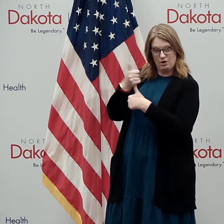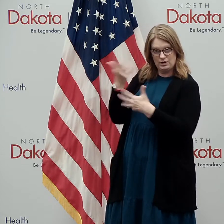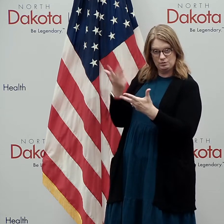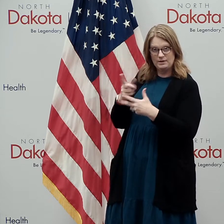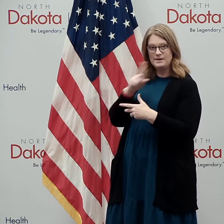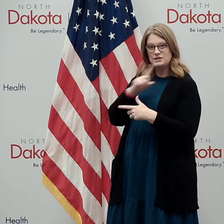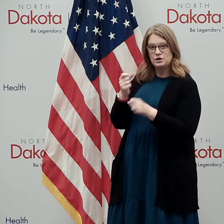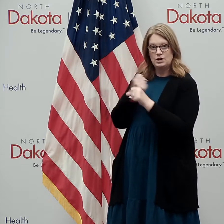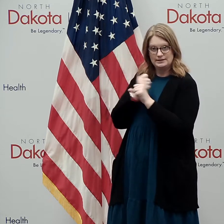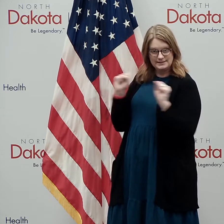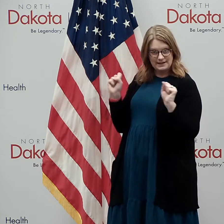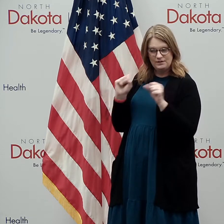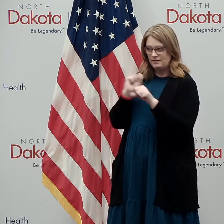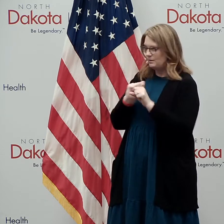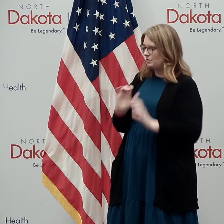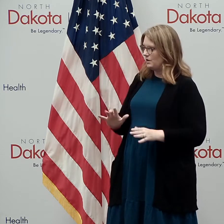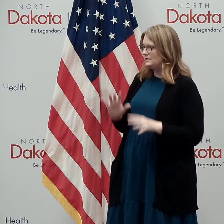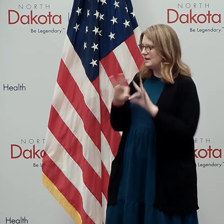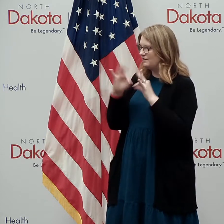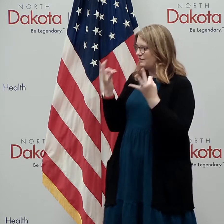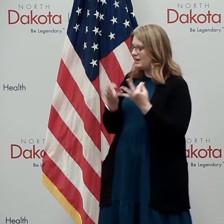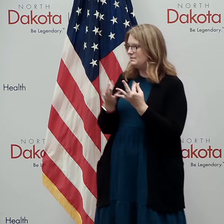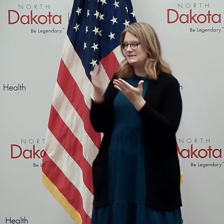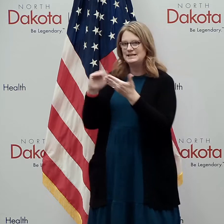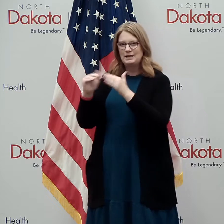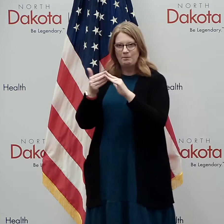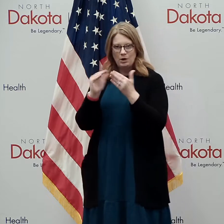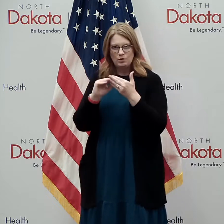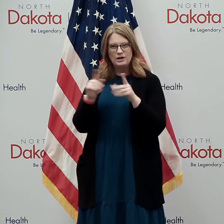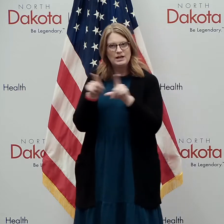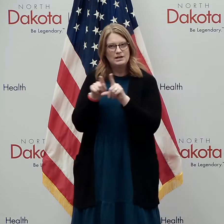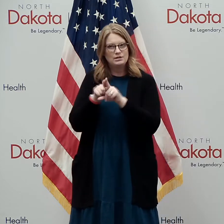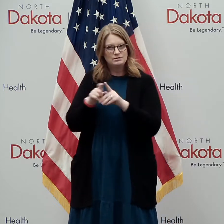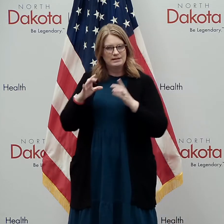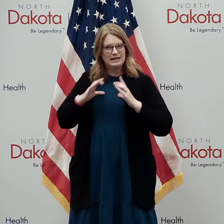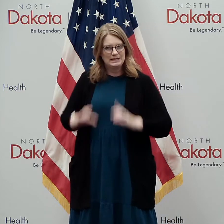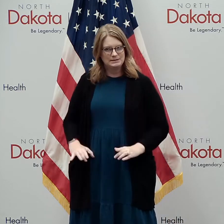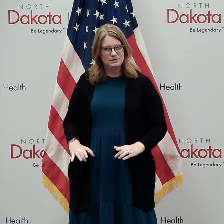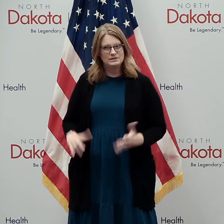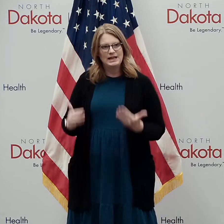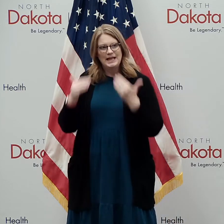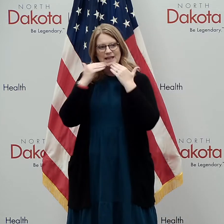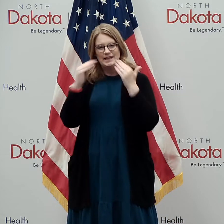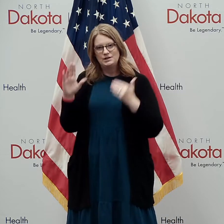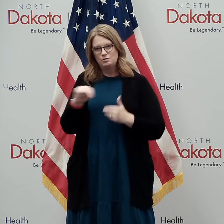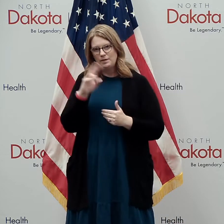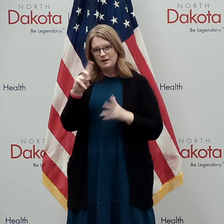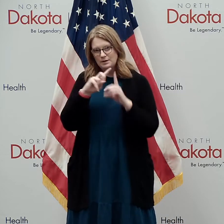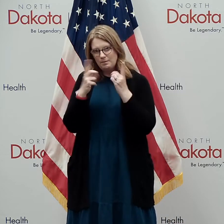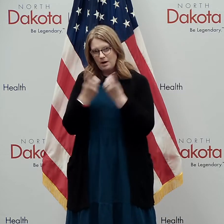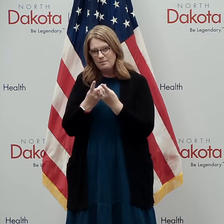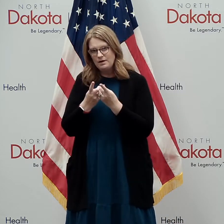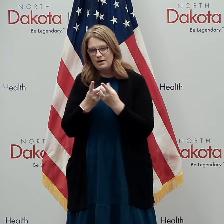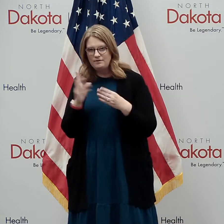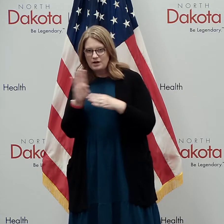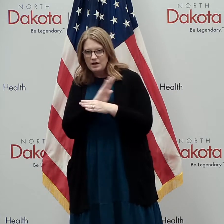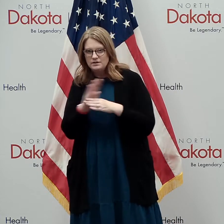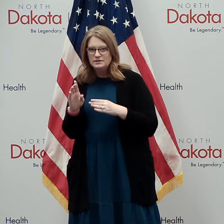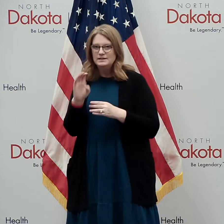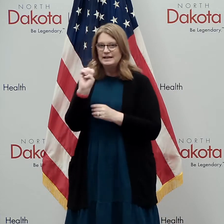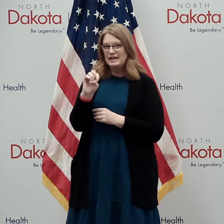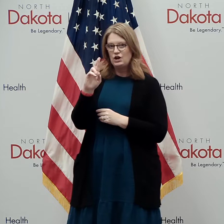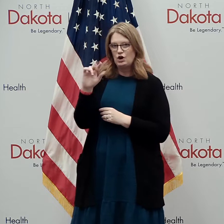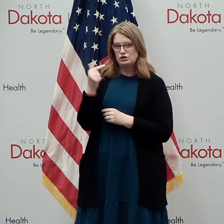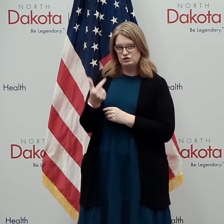the safety of our employees, their families, our community, and our customers. Thanks to the North Dakota Department of Commerce's Economic